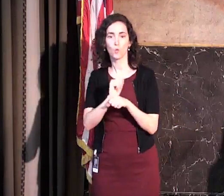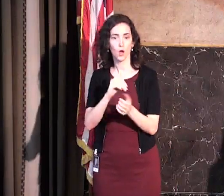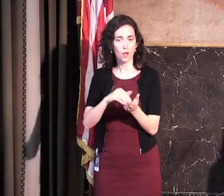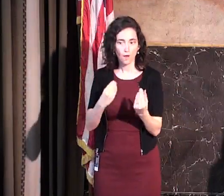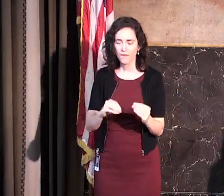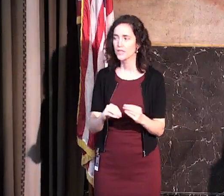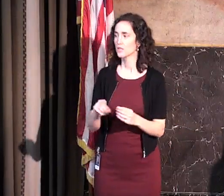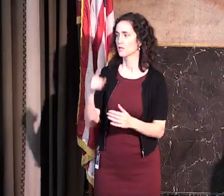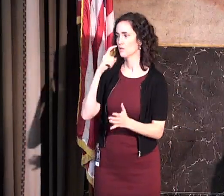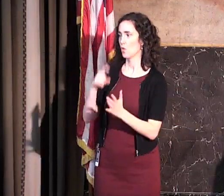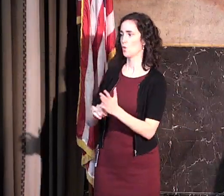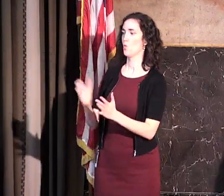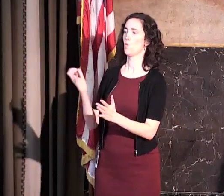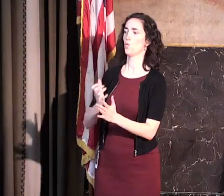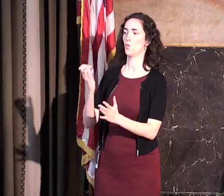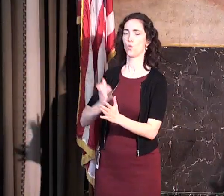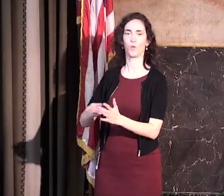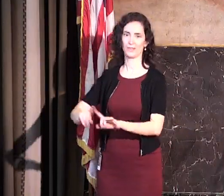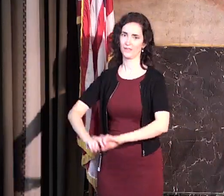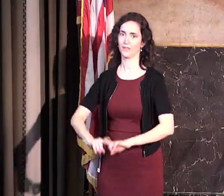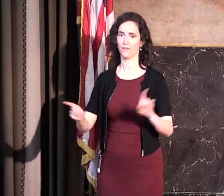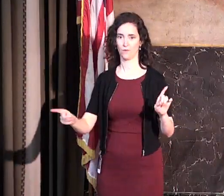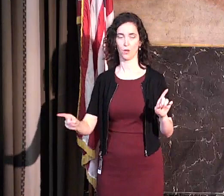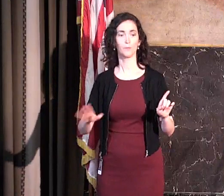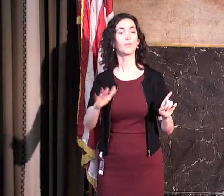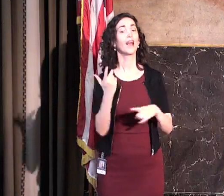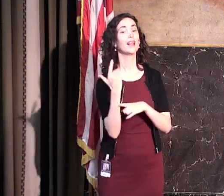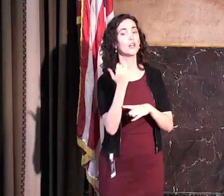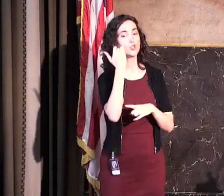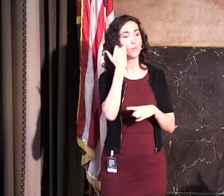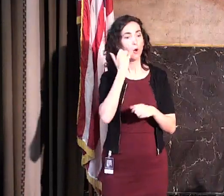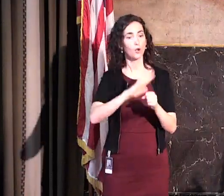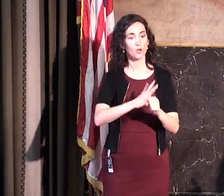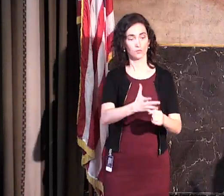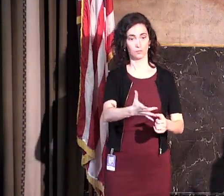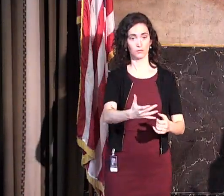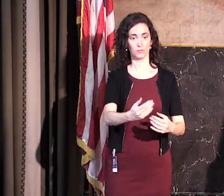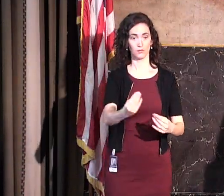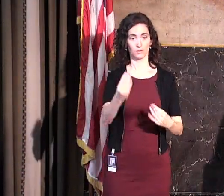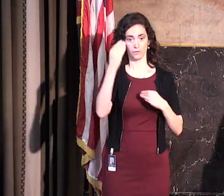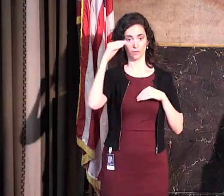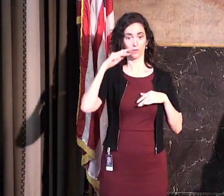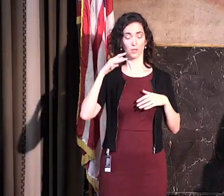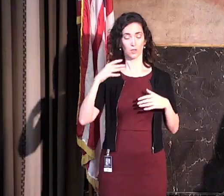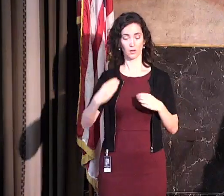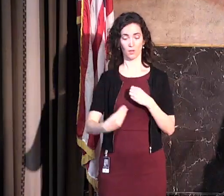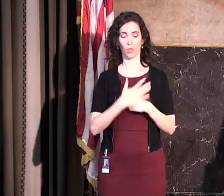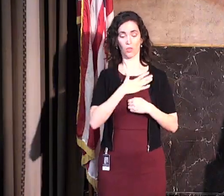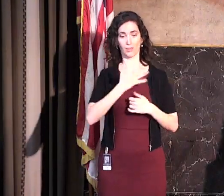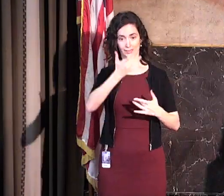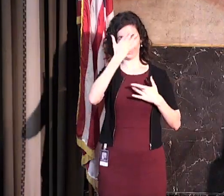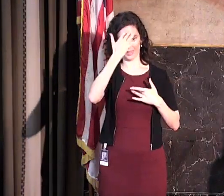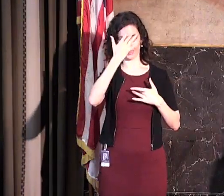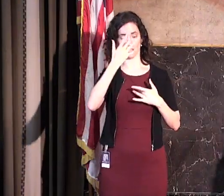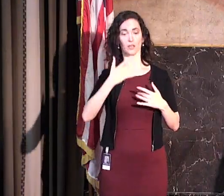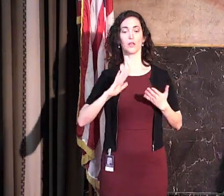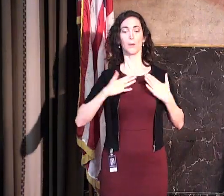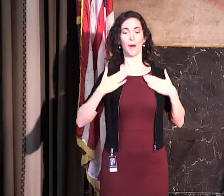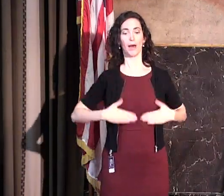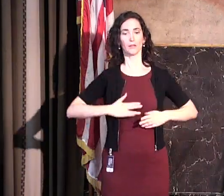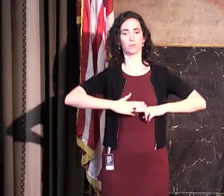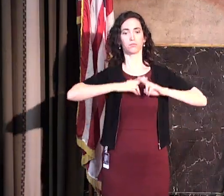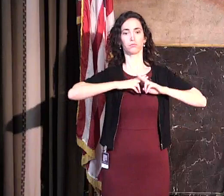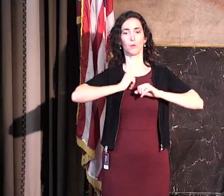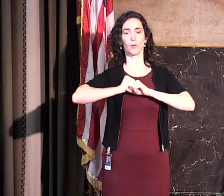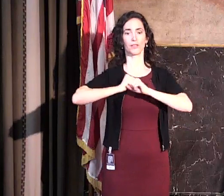beast. Last year, if you were infected with the virus, you had protection that lasted quite some time. That is no longer the